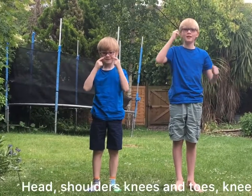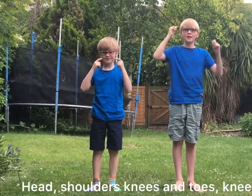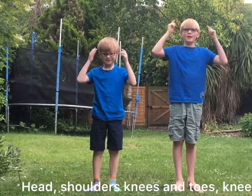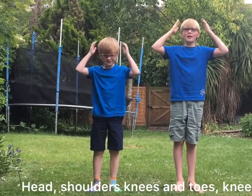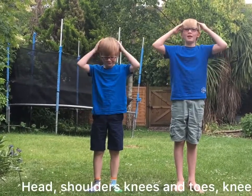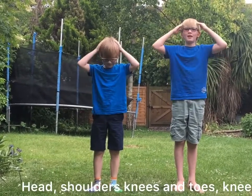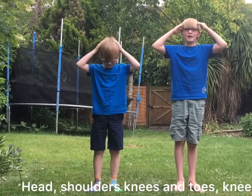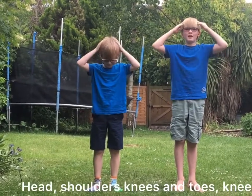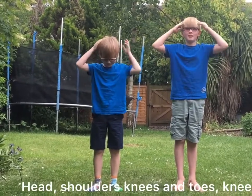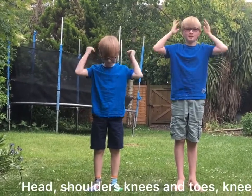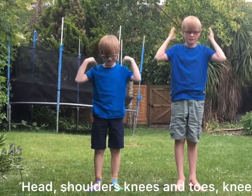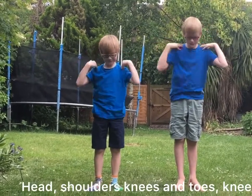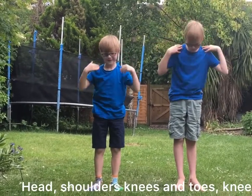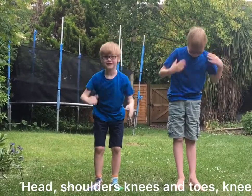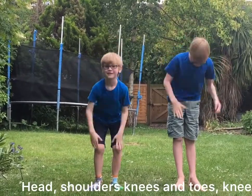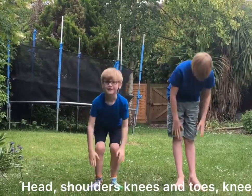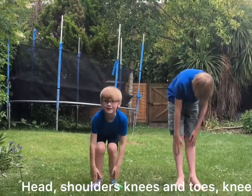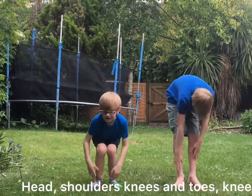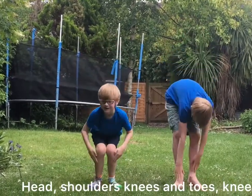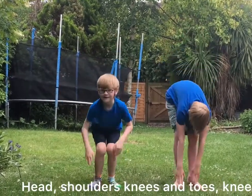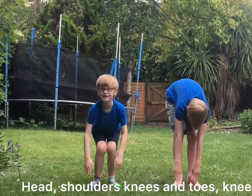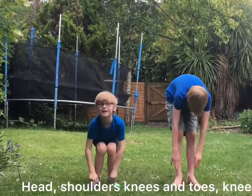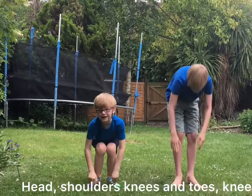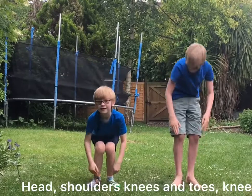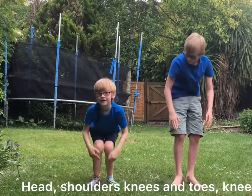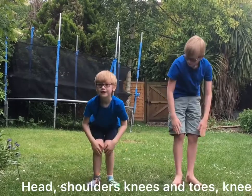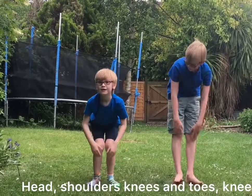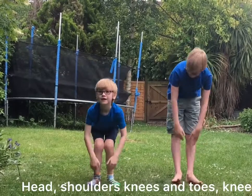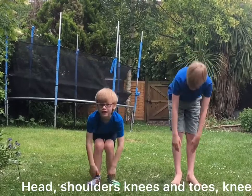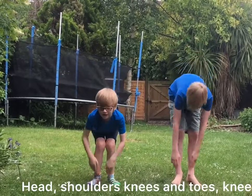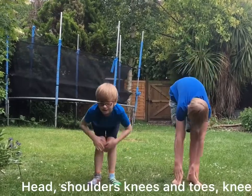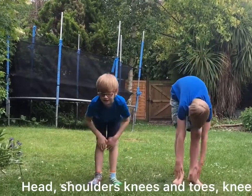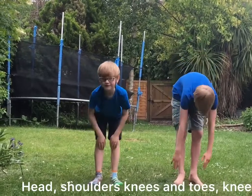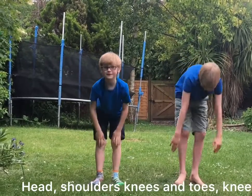Head, shoulders, knees and toes, knees and toes.